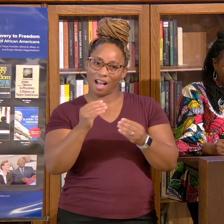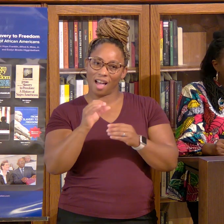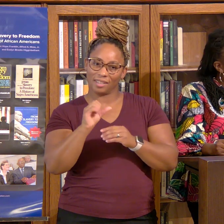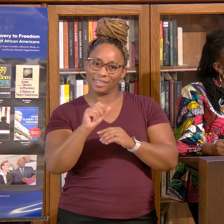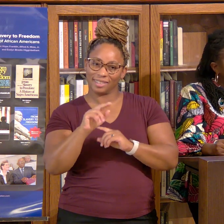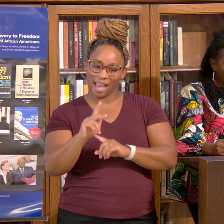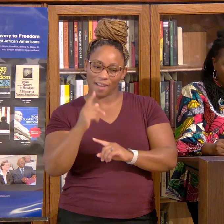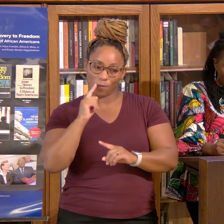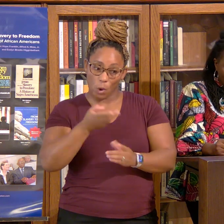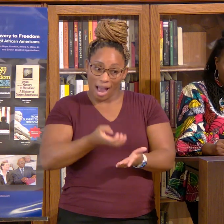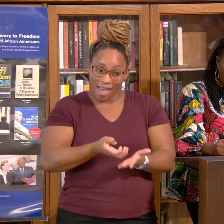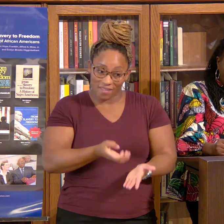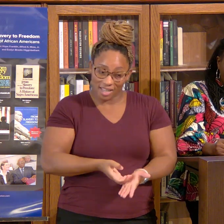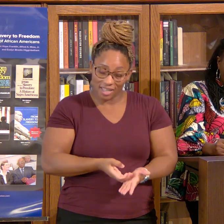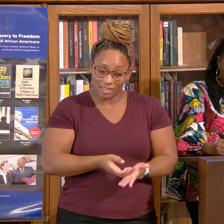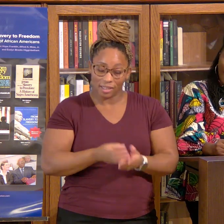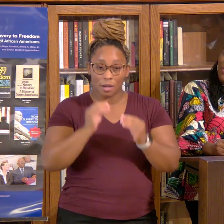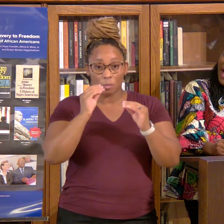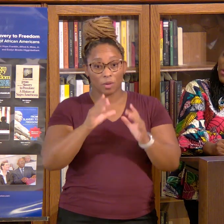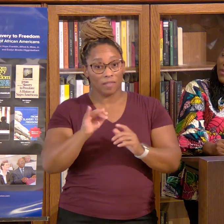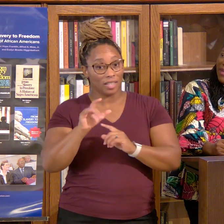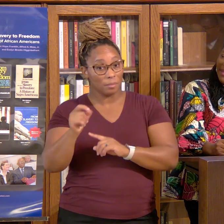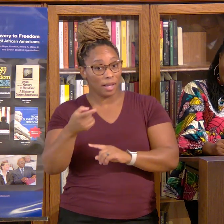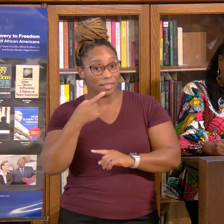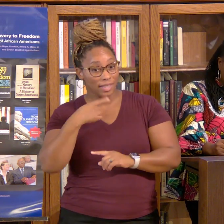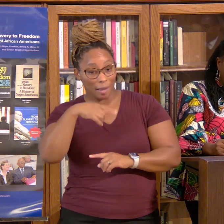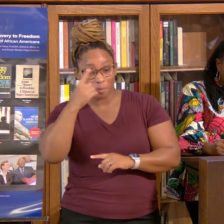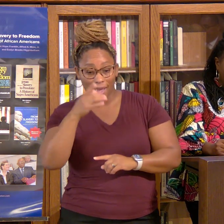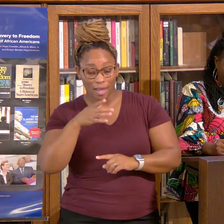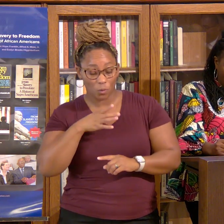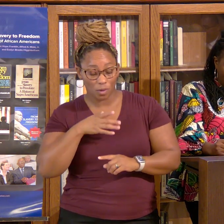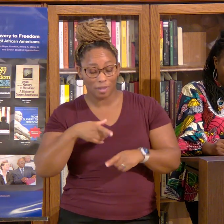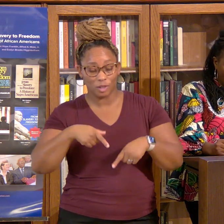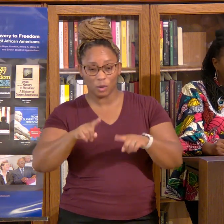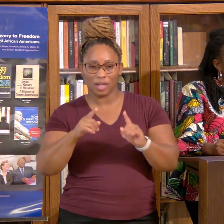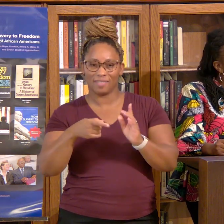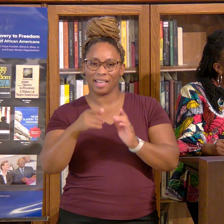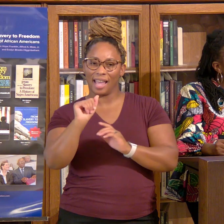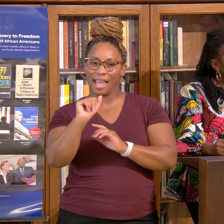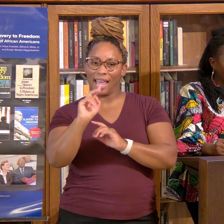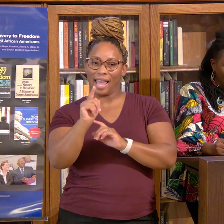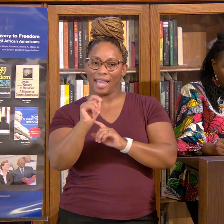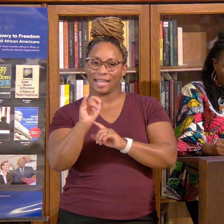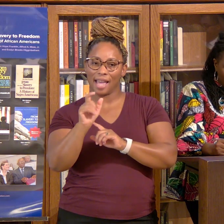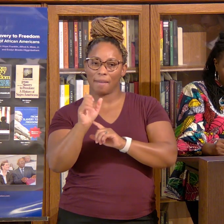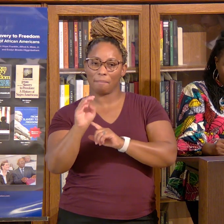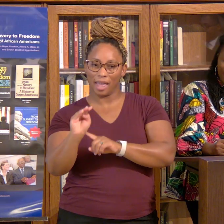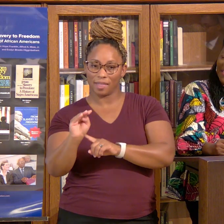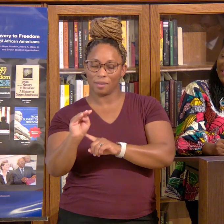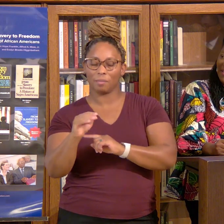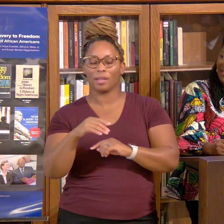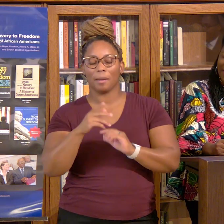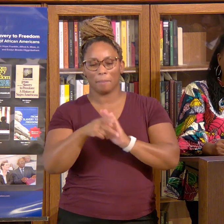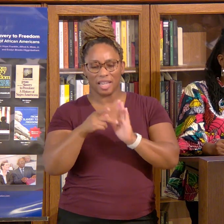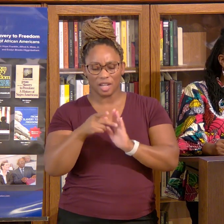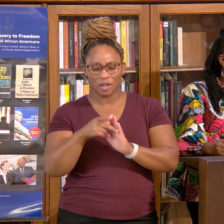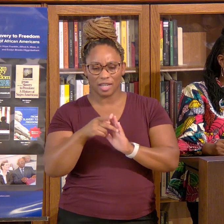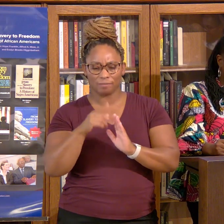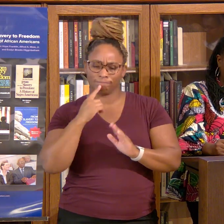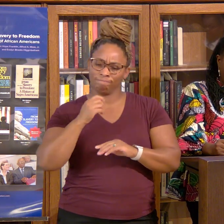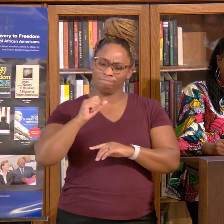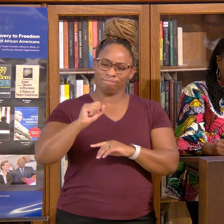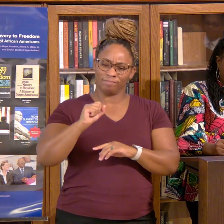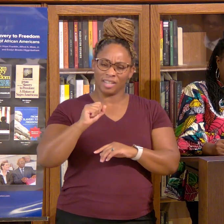inflavonoid Professor miles argued that black women in the antibellum period rebutted slaveholders insistent that